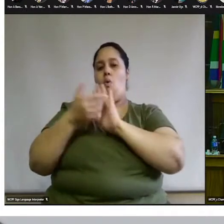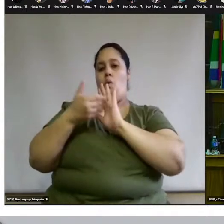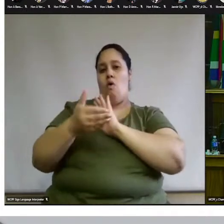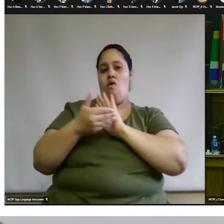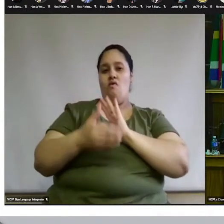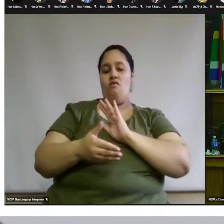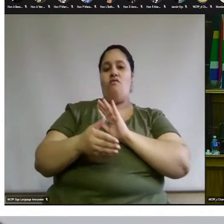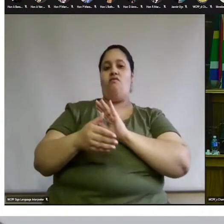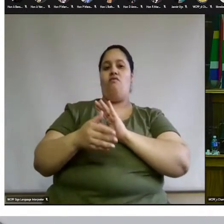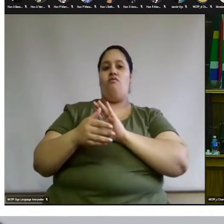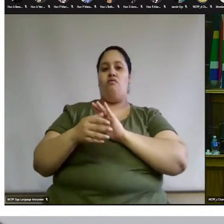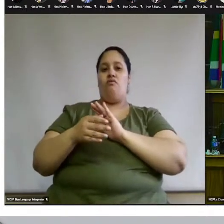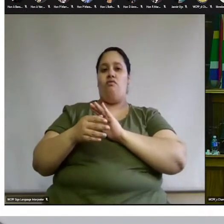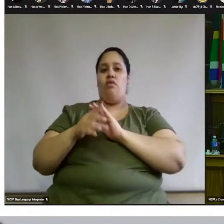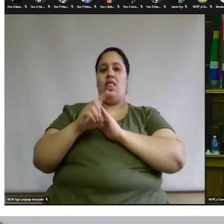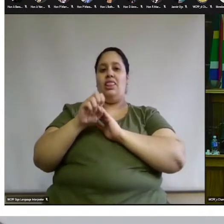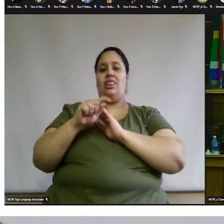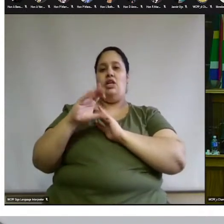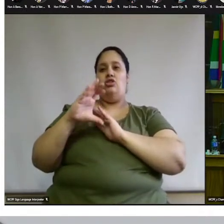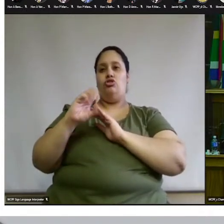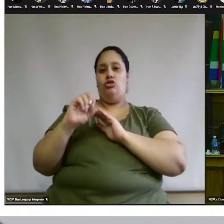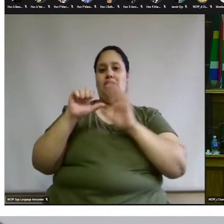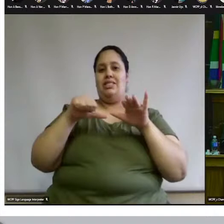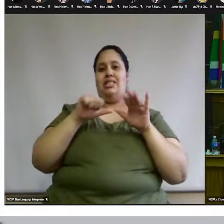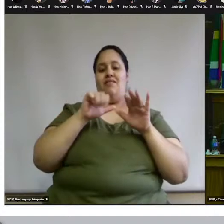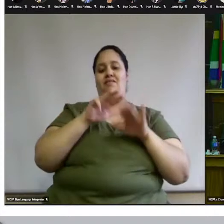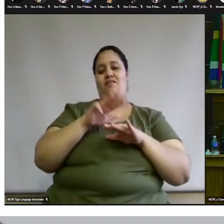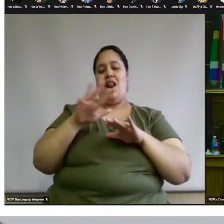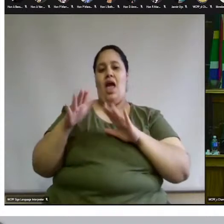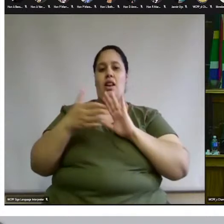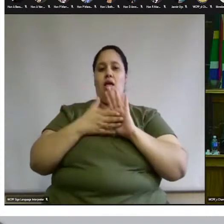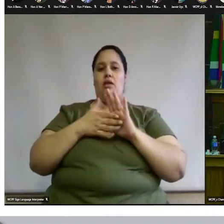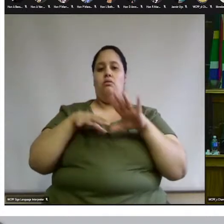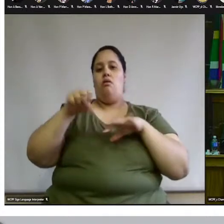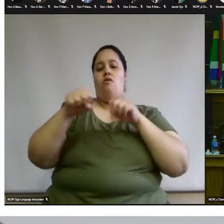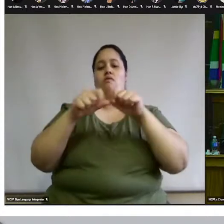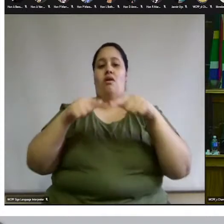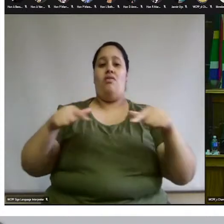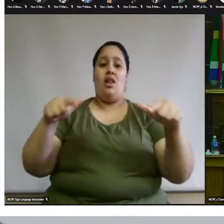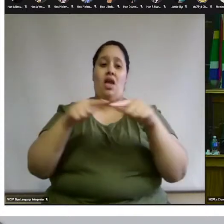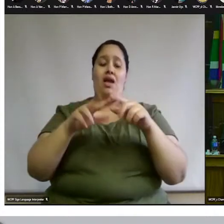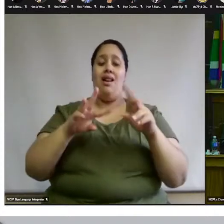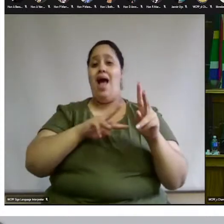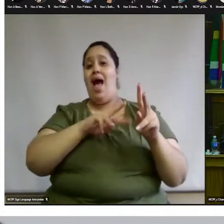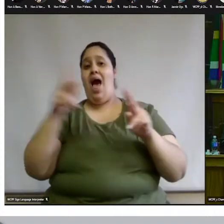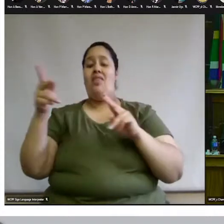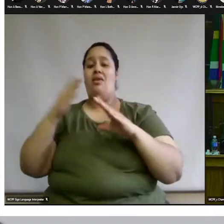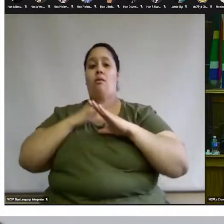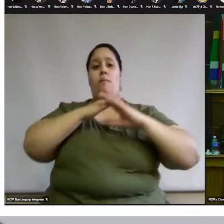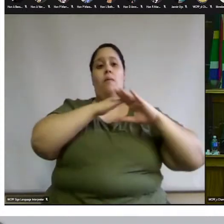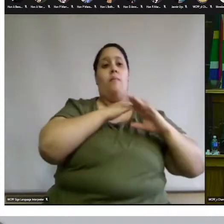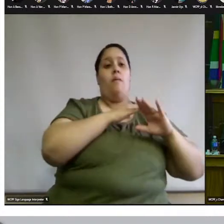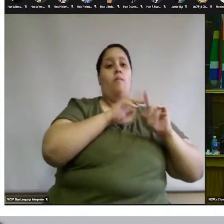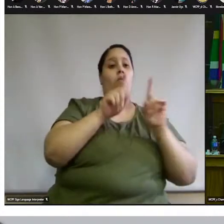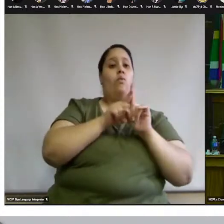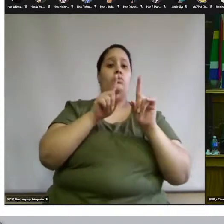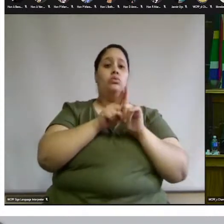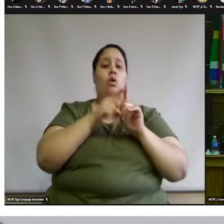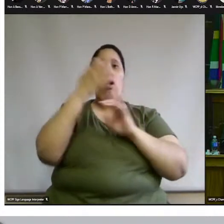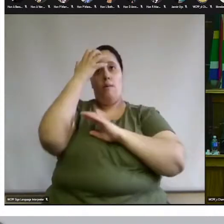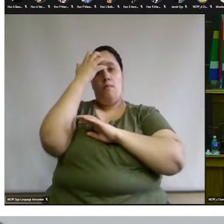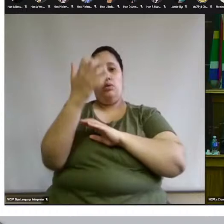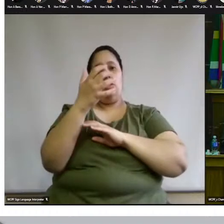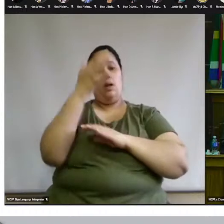settlers since 1659 against occupation of their land. Other resistances were that of Muslim